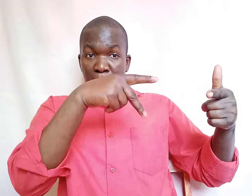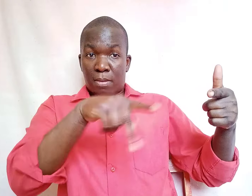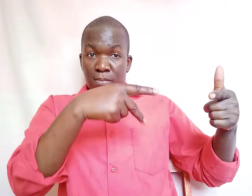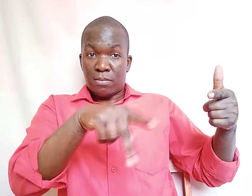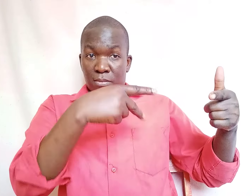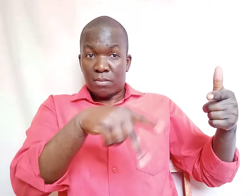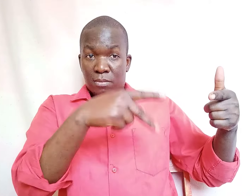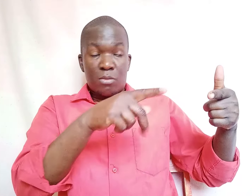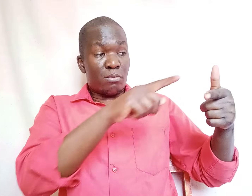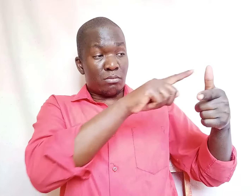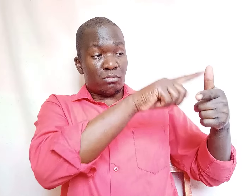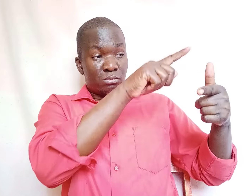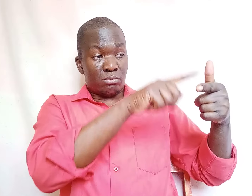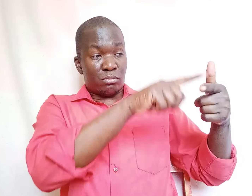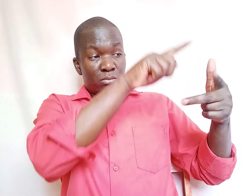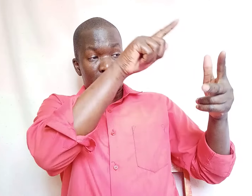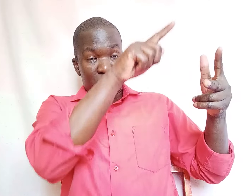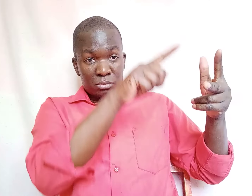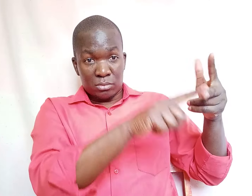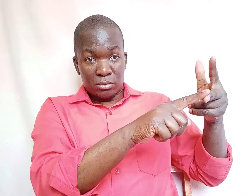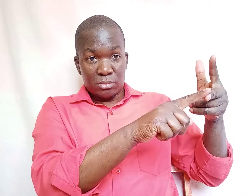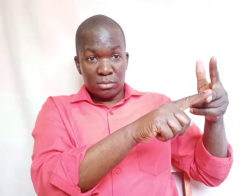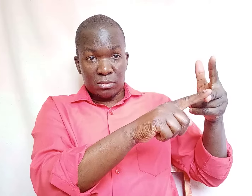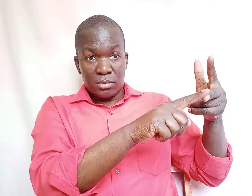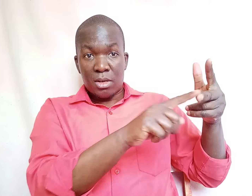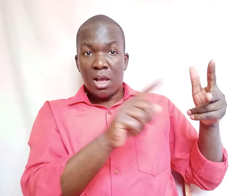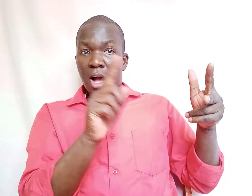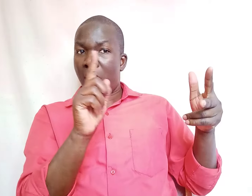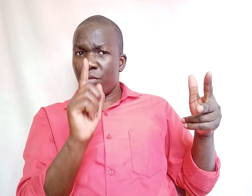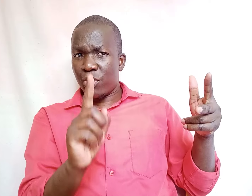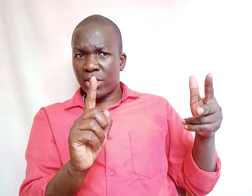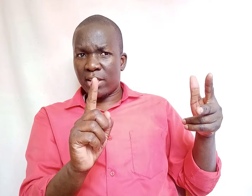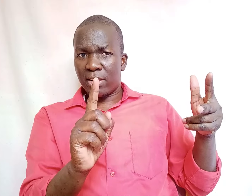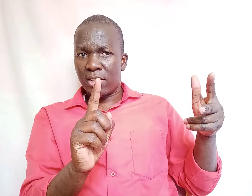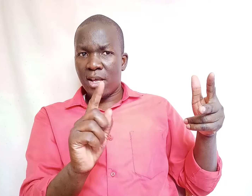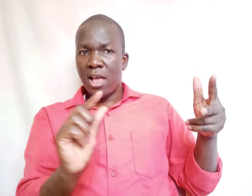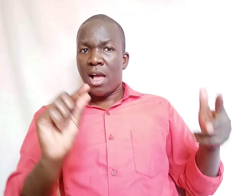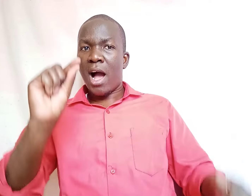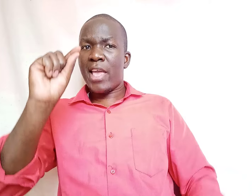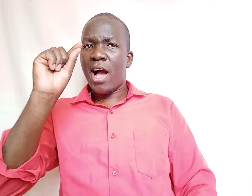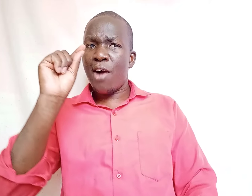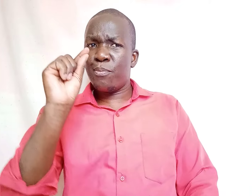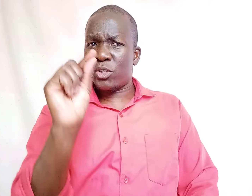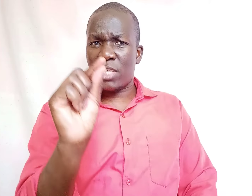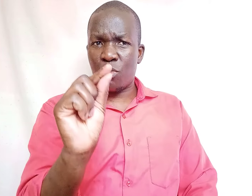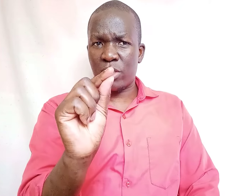Have you seen? I have posed a